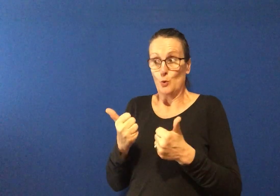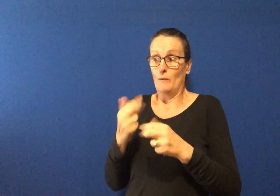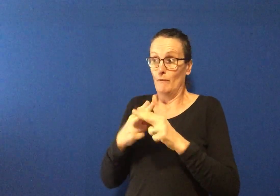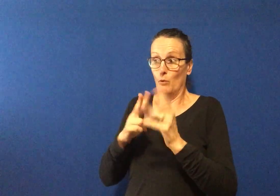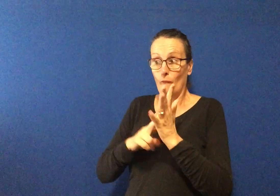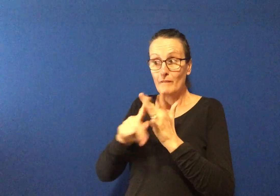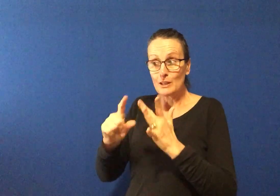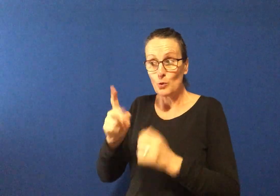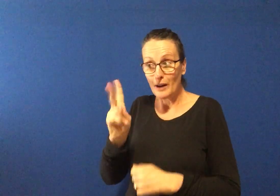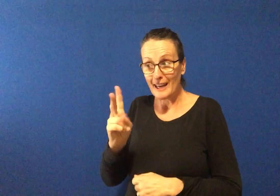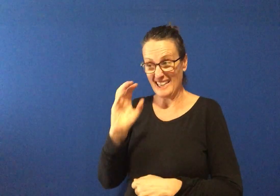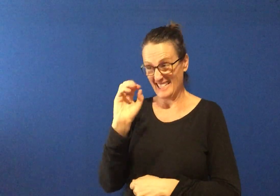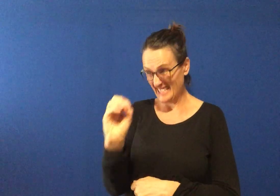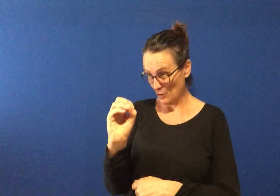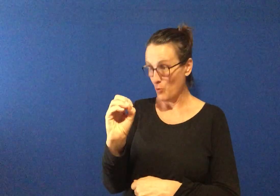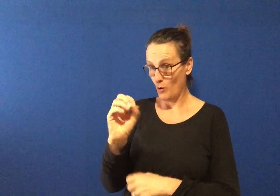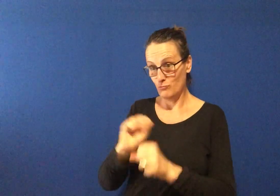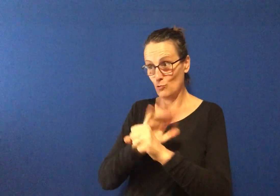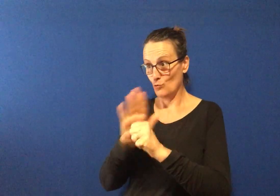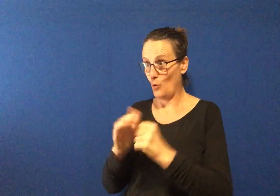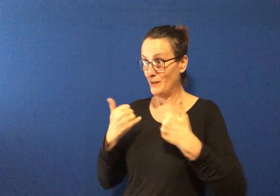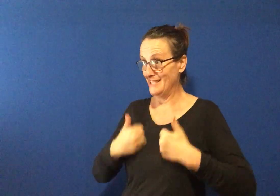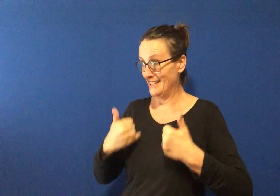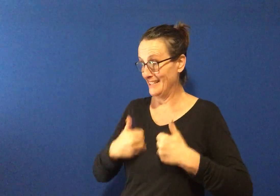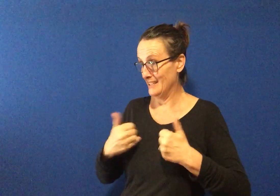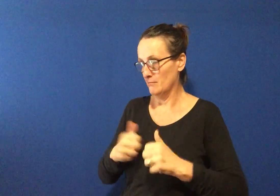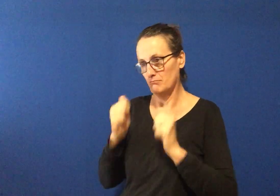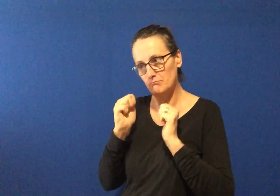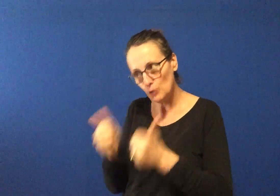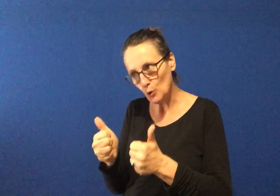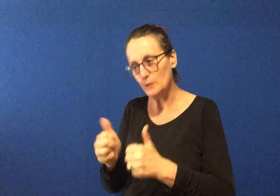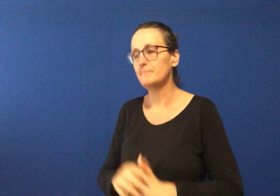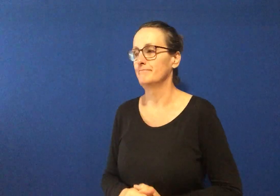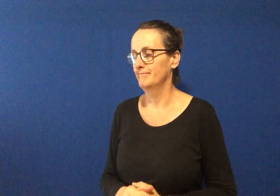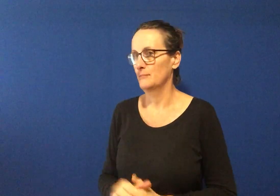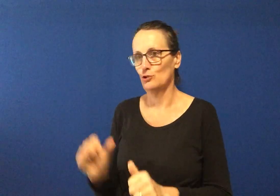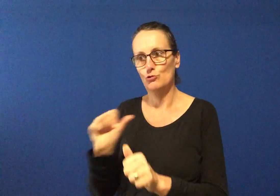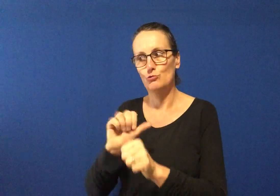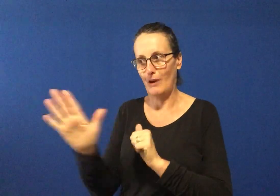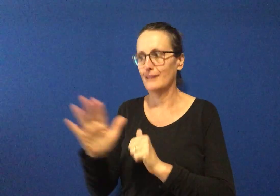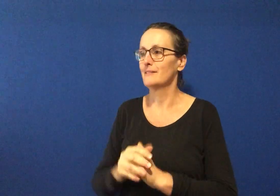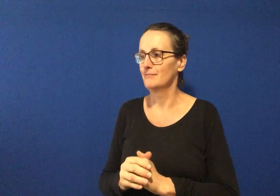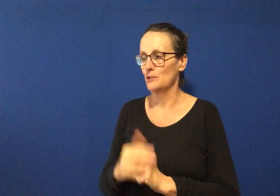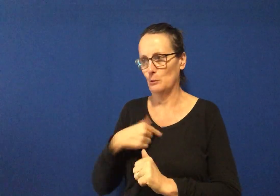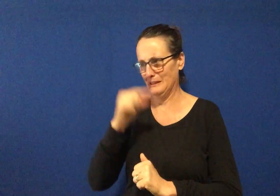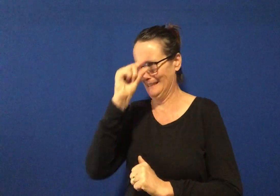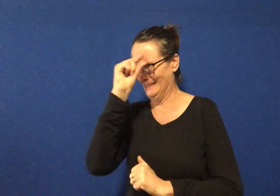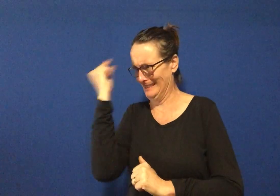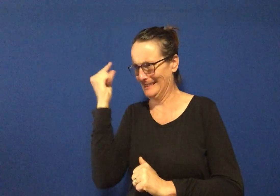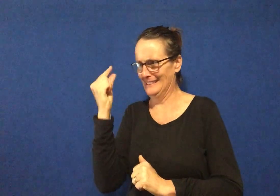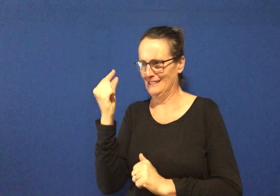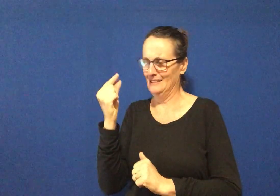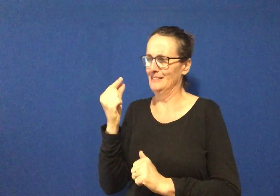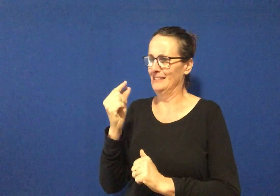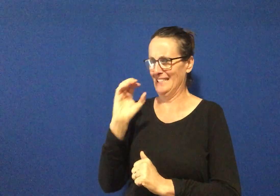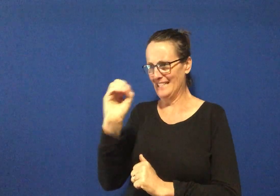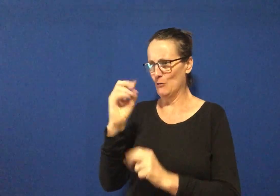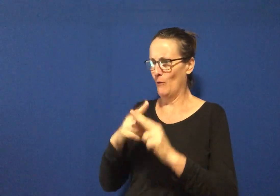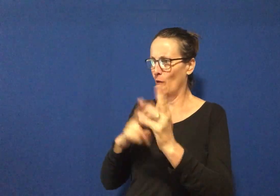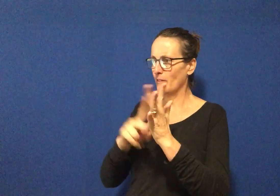not cases coming out of Victoria, or at least at the time that we're recording, Norman, which is great. That was our focus for a really long time. So let's stop talking about